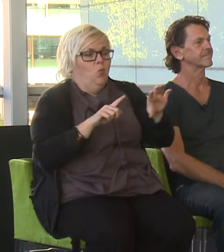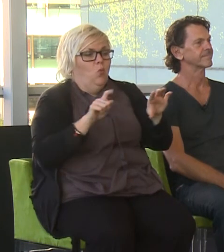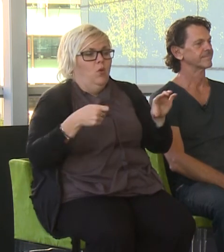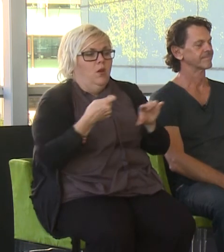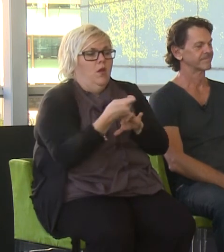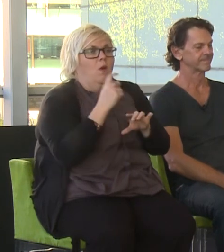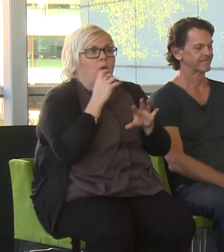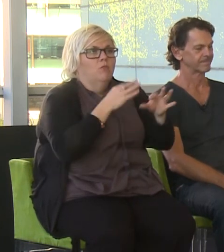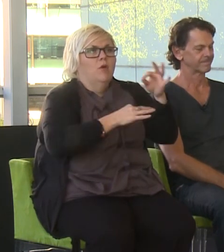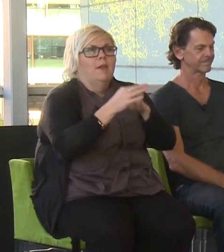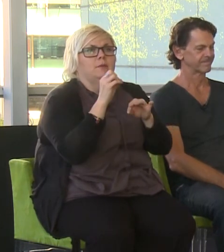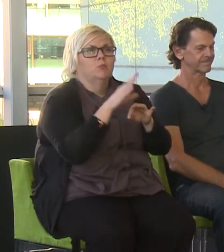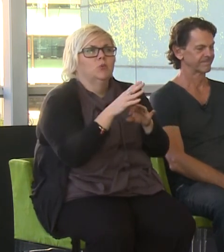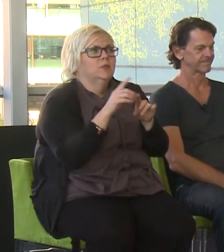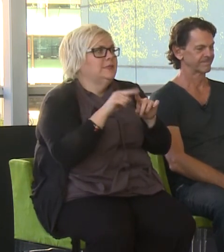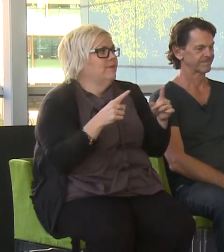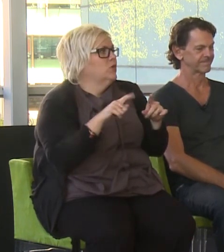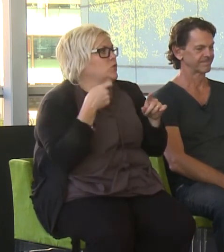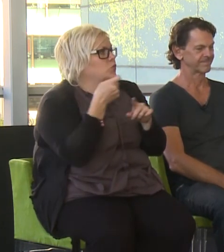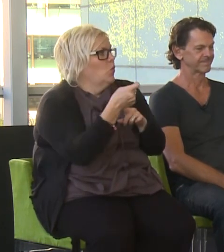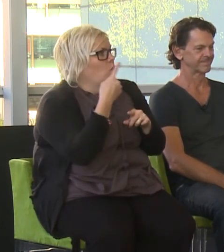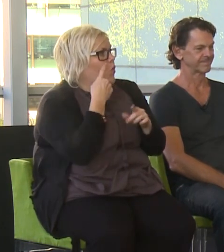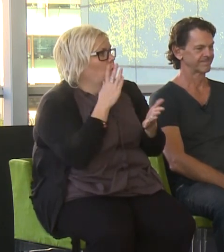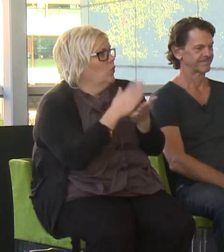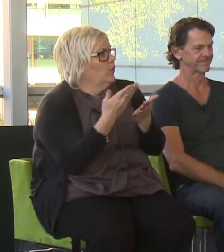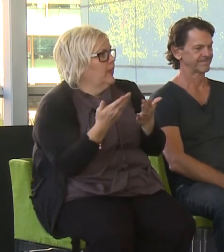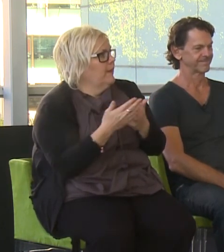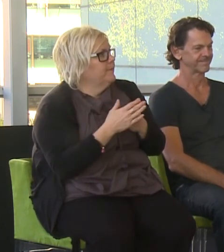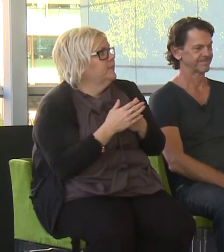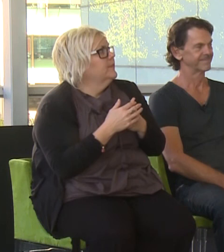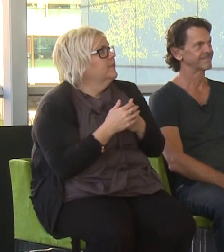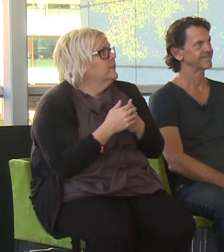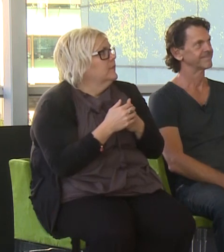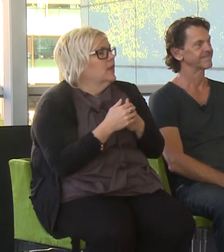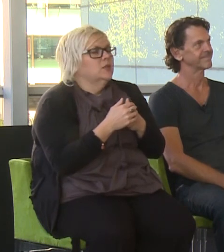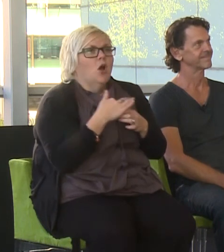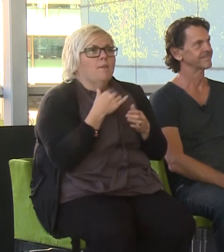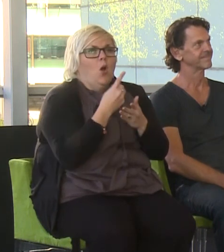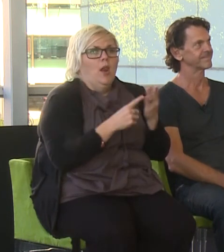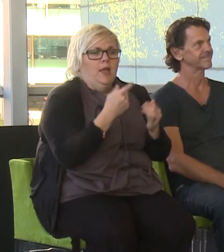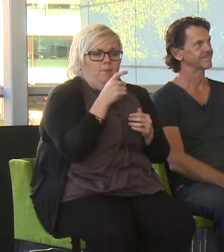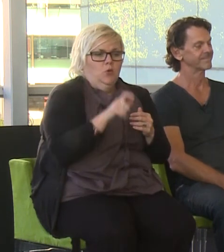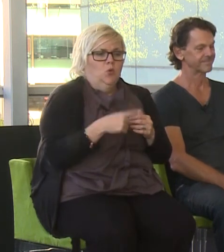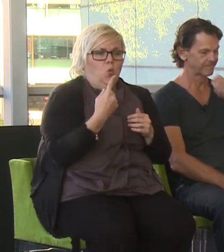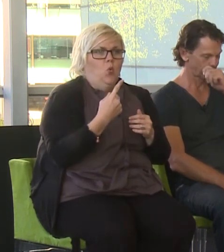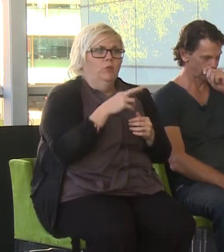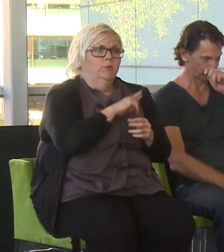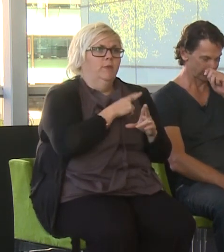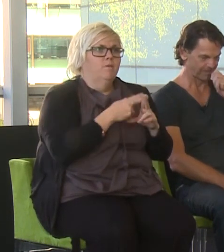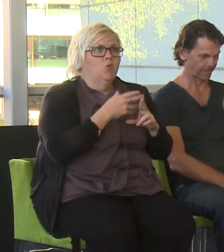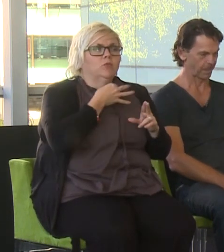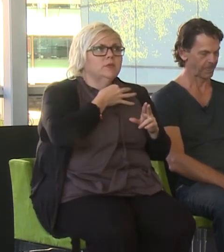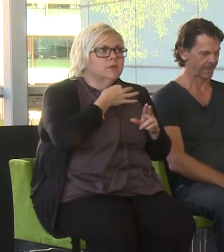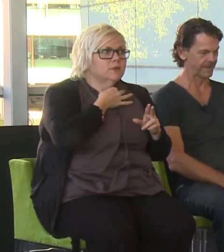post-production. So thankfully, I'm not alone in all this prism of risk. In situations like this,